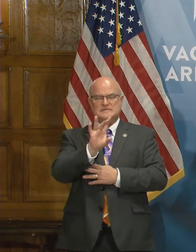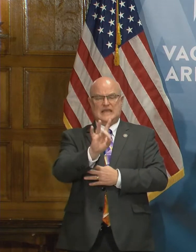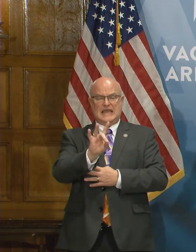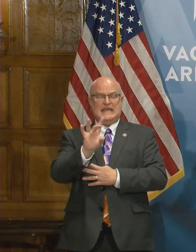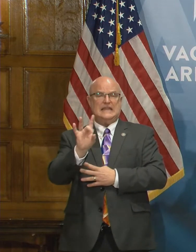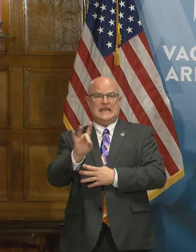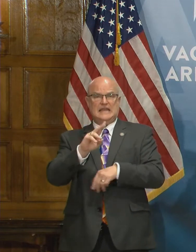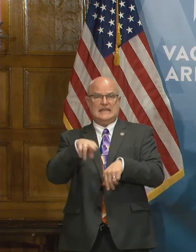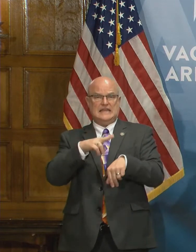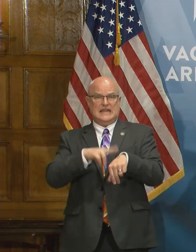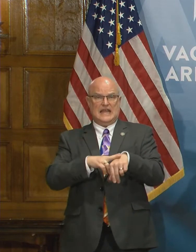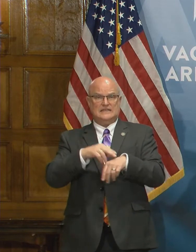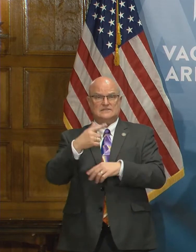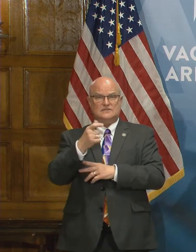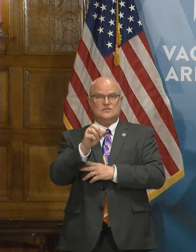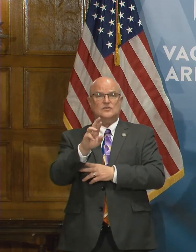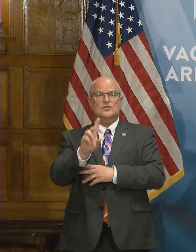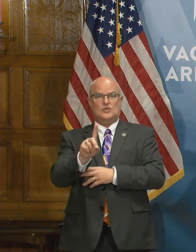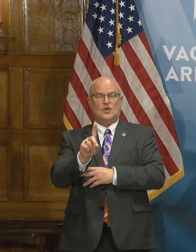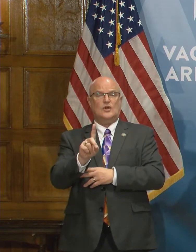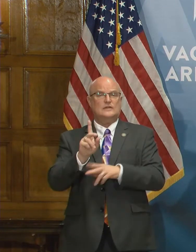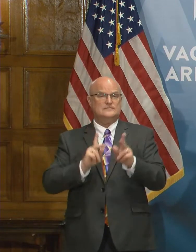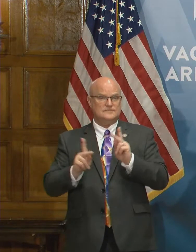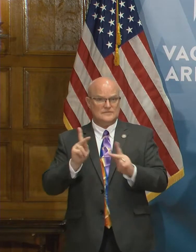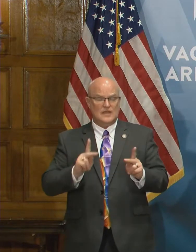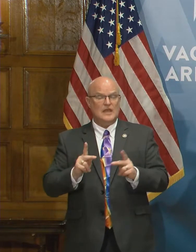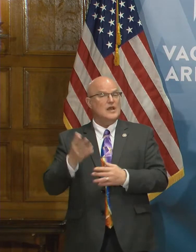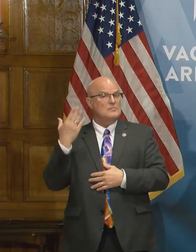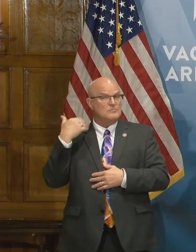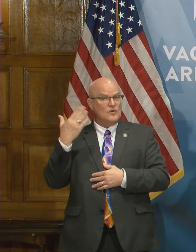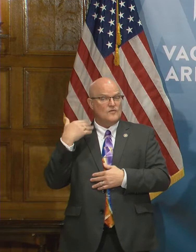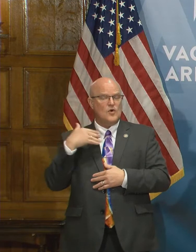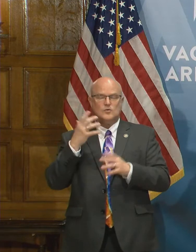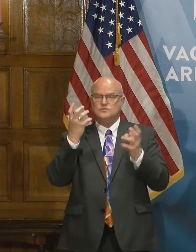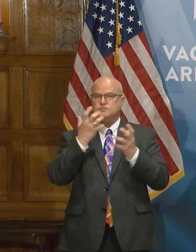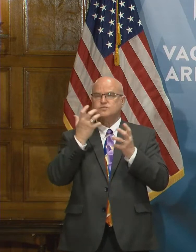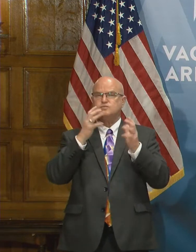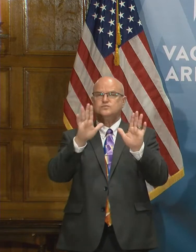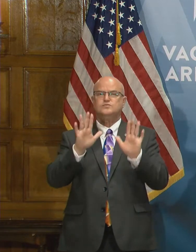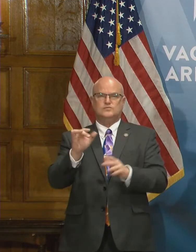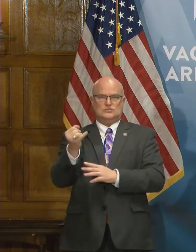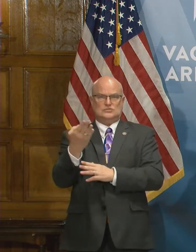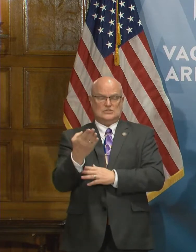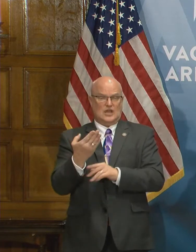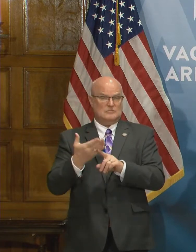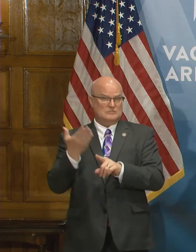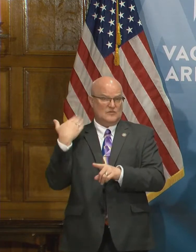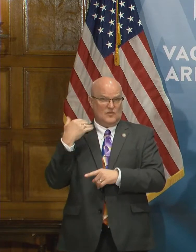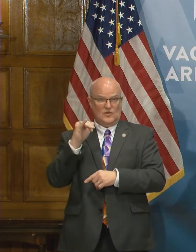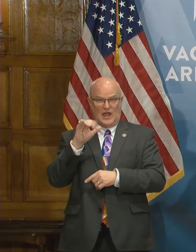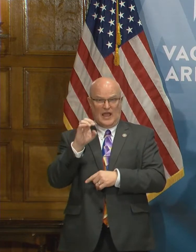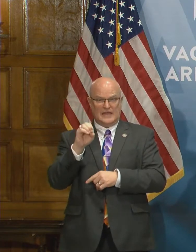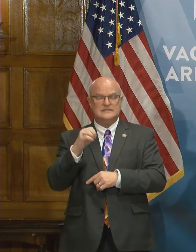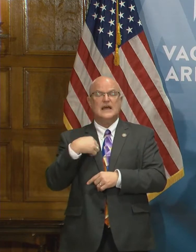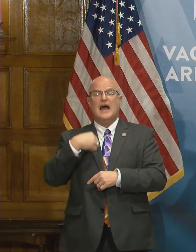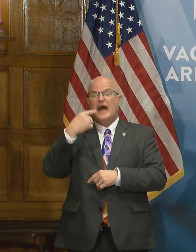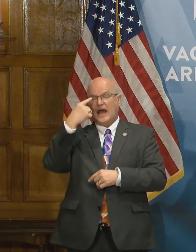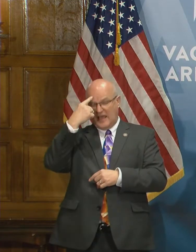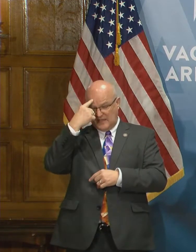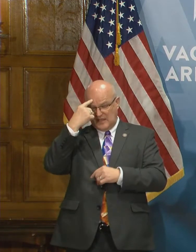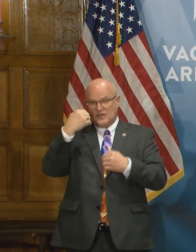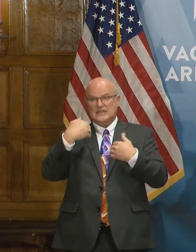our National Guard, and they've done a tremendous job in a previous ice event that we've had, and I think it's smart to have